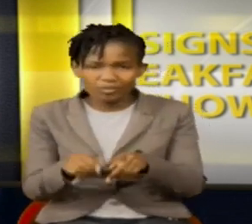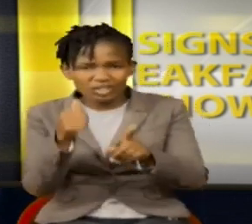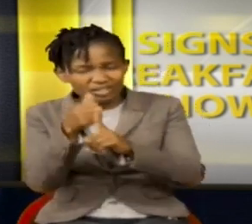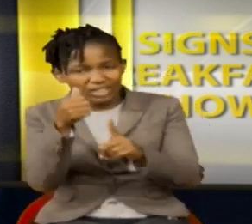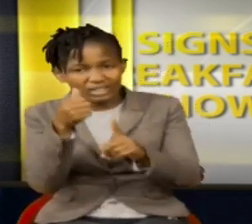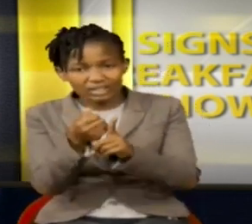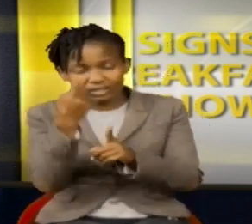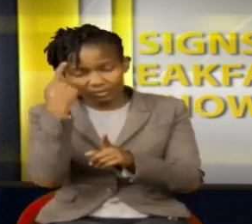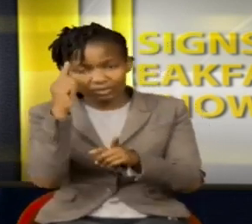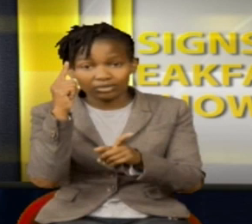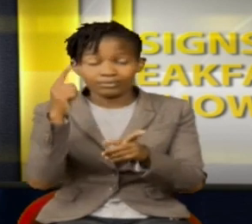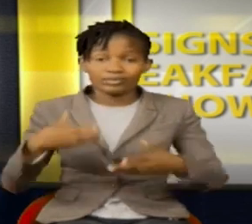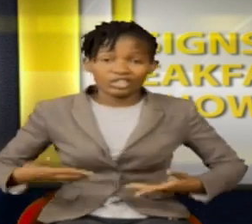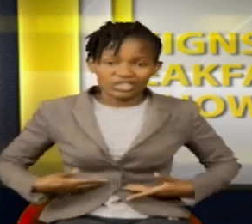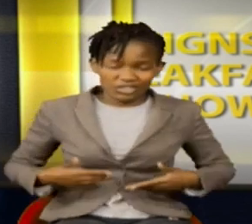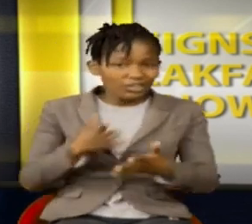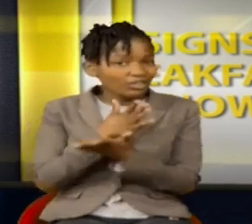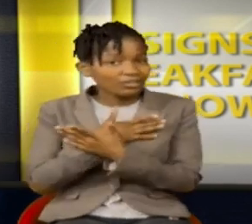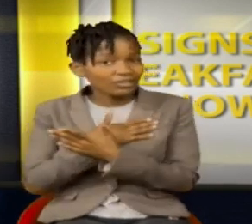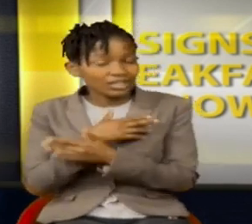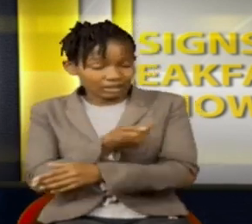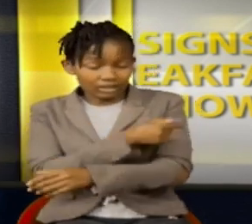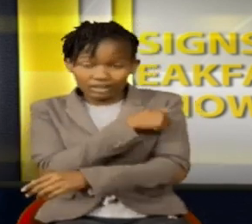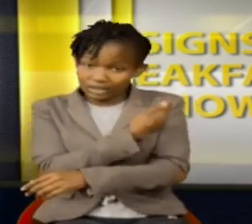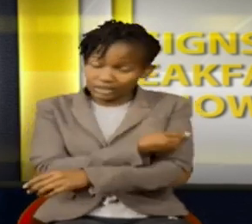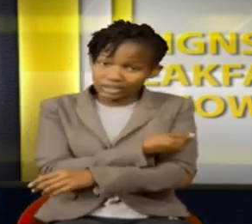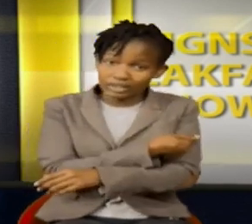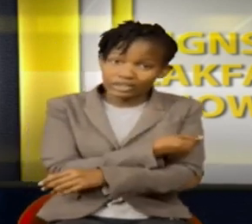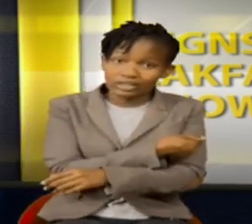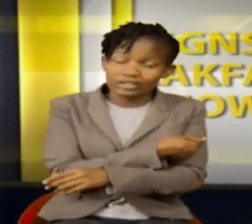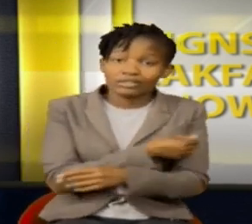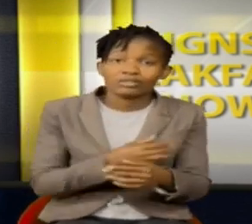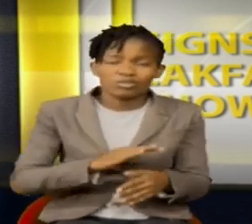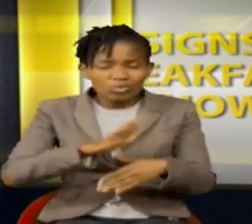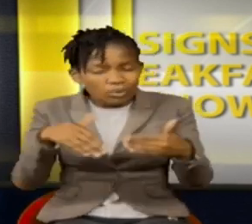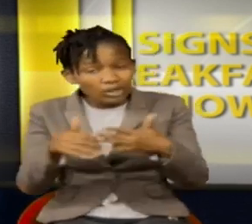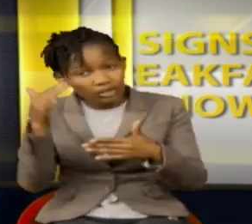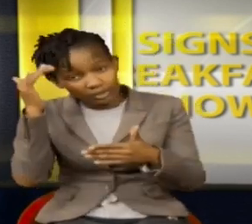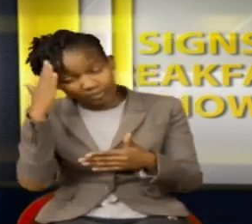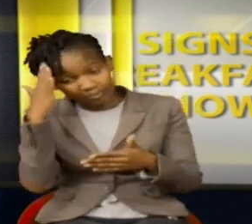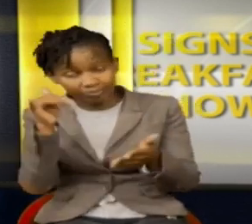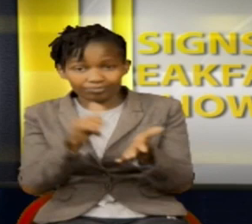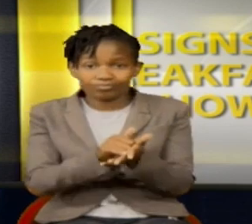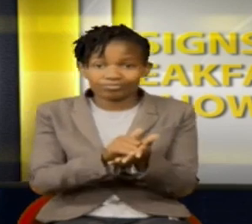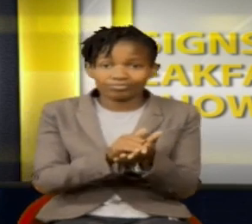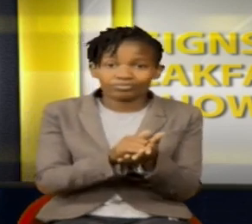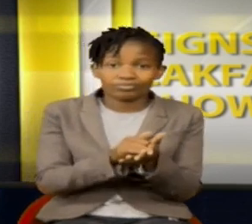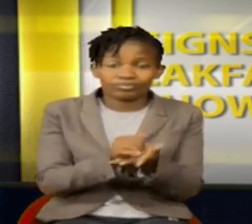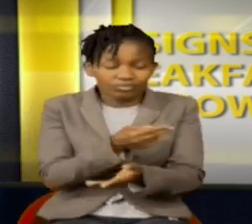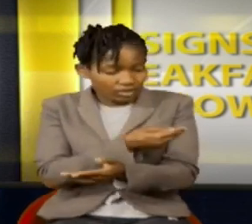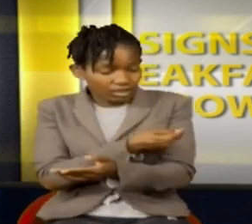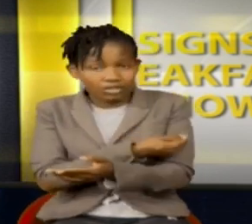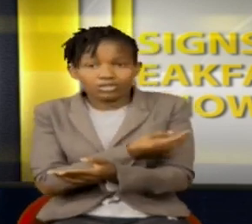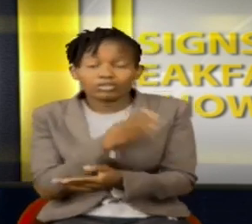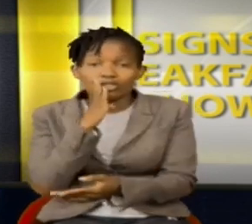for youth-friendly clinics. Yes. And obviously, there's a cost implication. We all know that healthcare is supposed to be free, but it